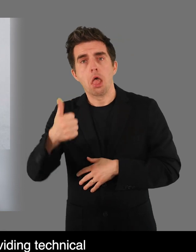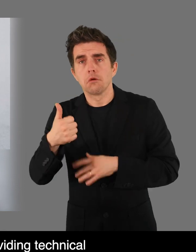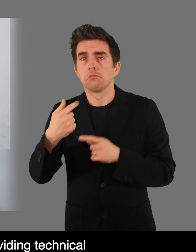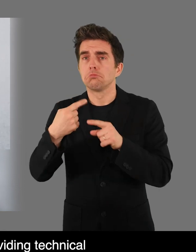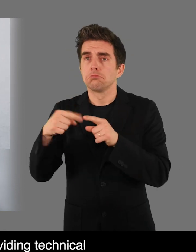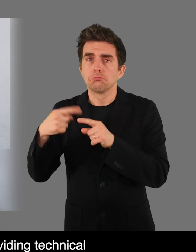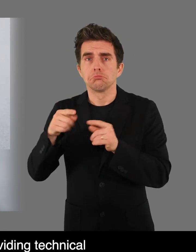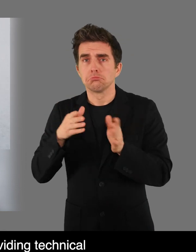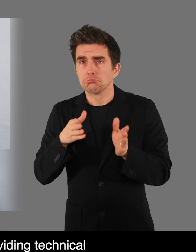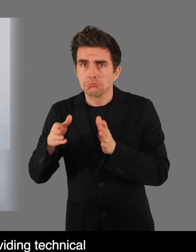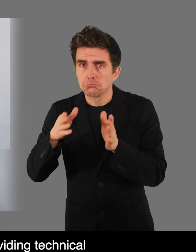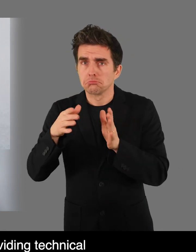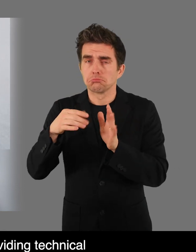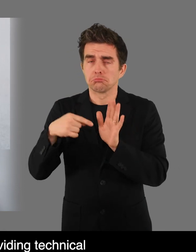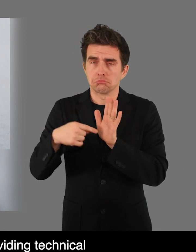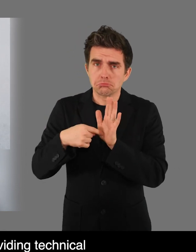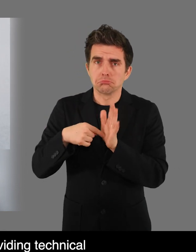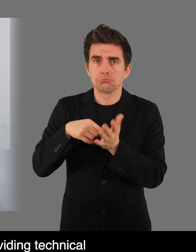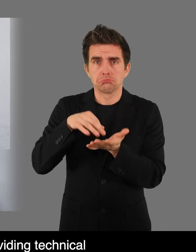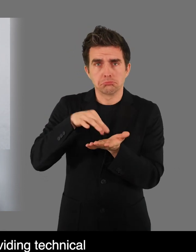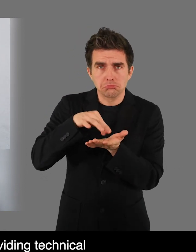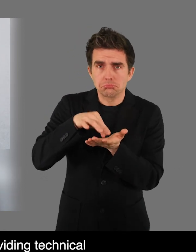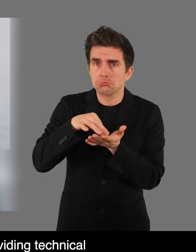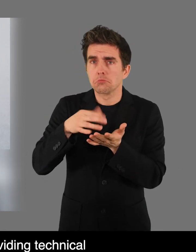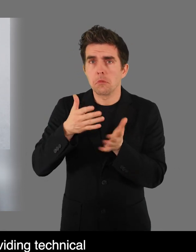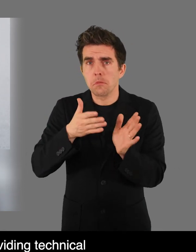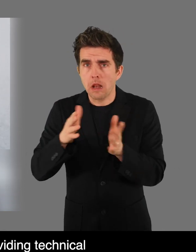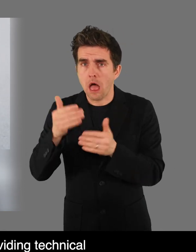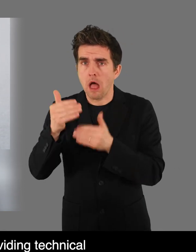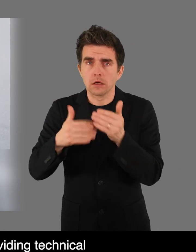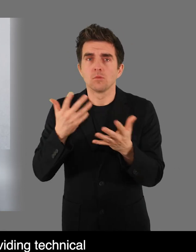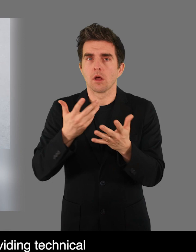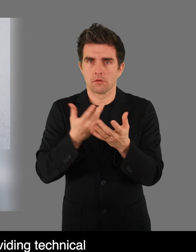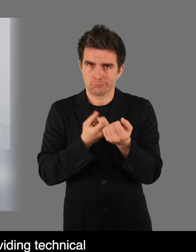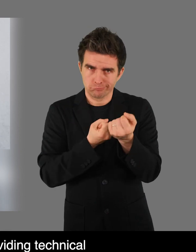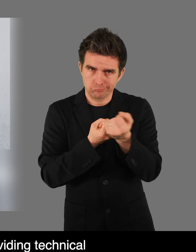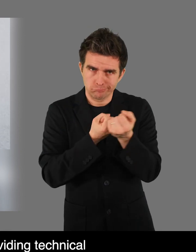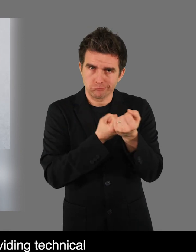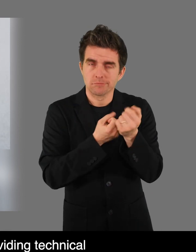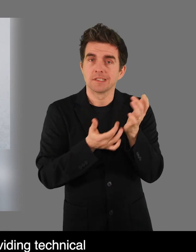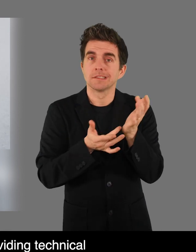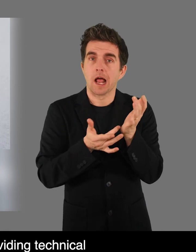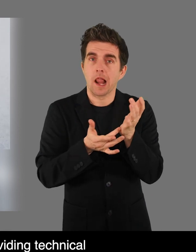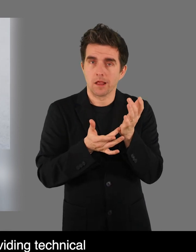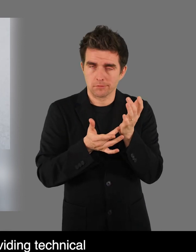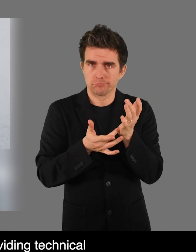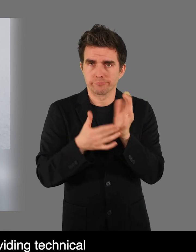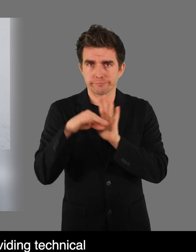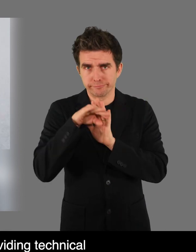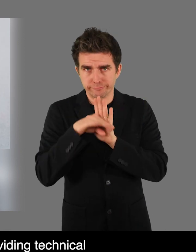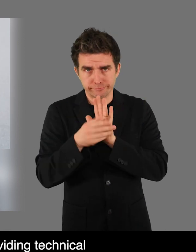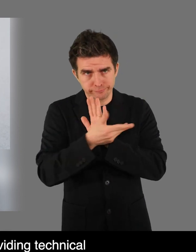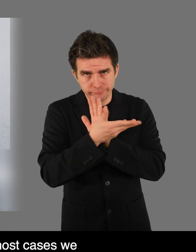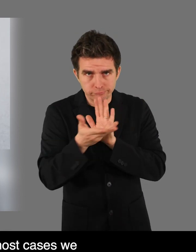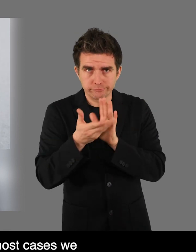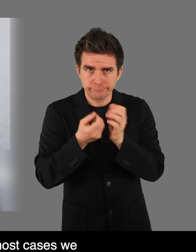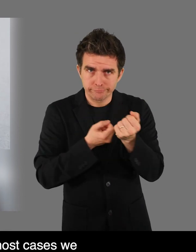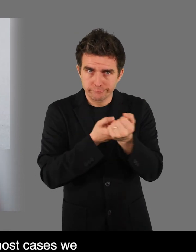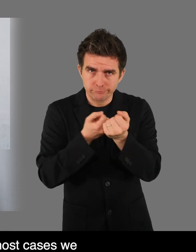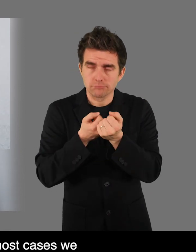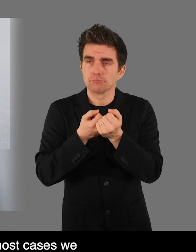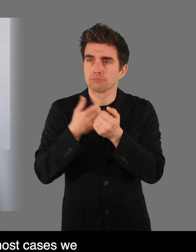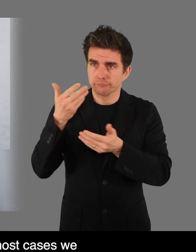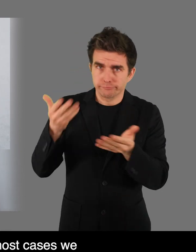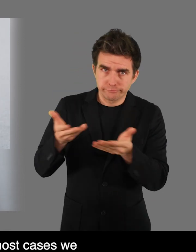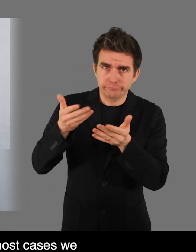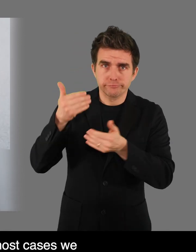we use is providing technical support or guidance to government in developing policies